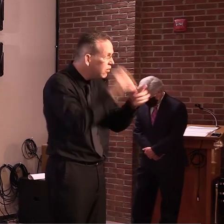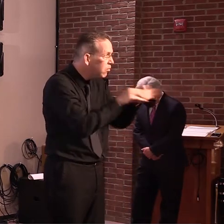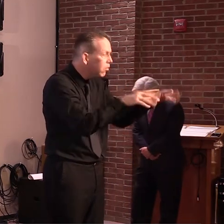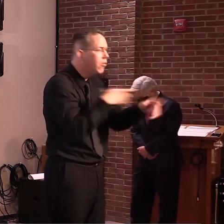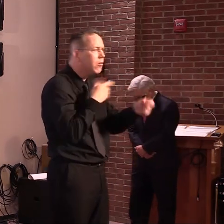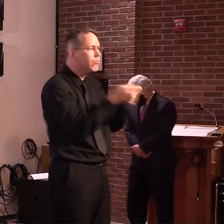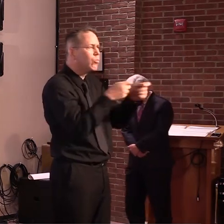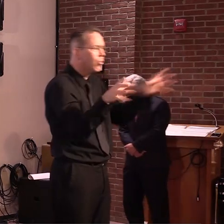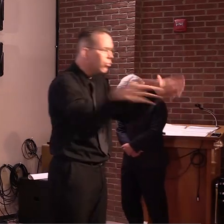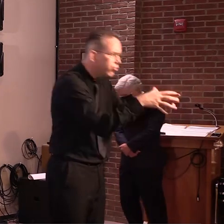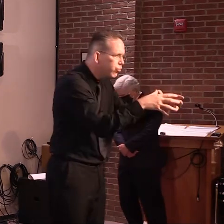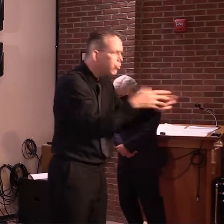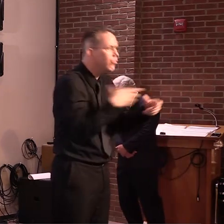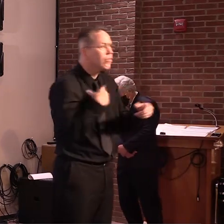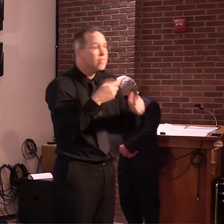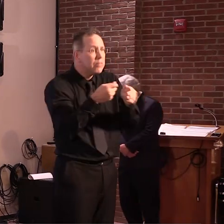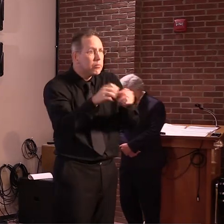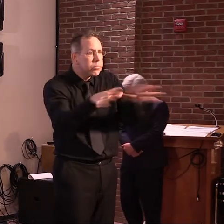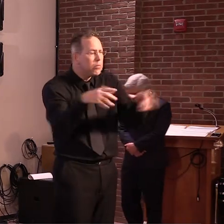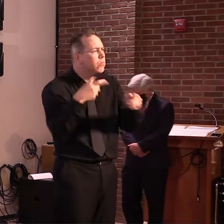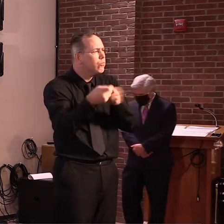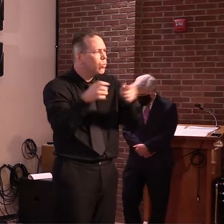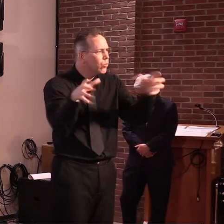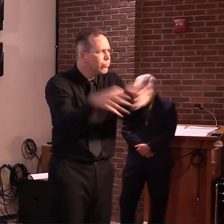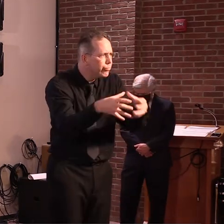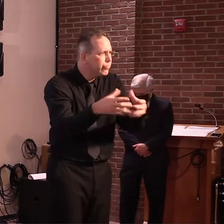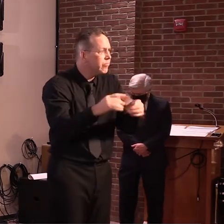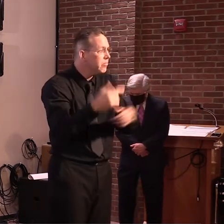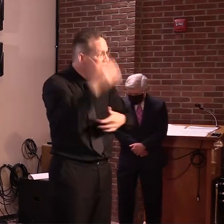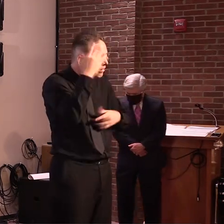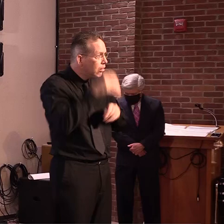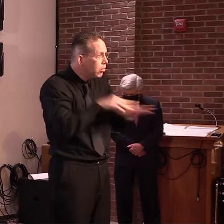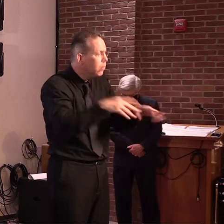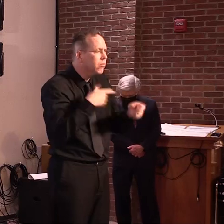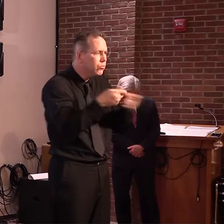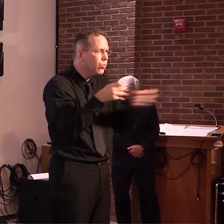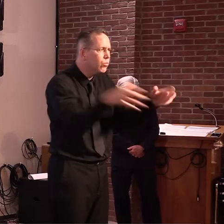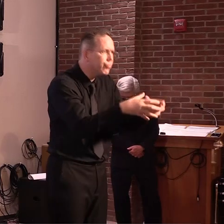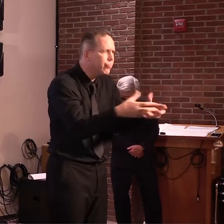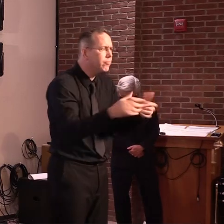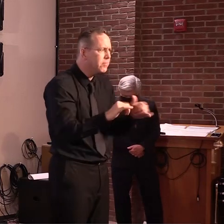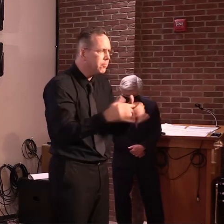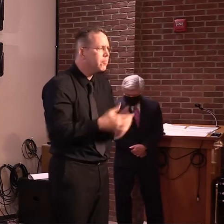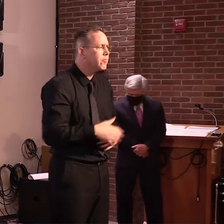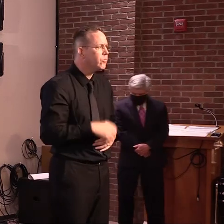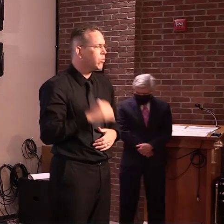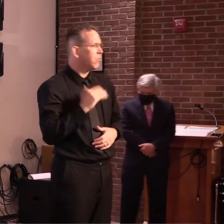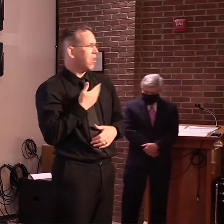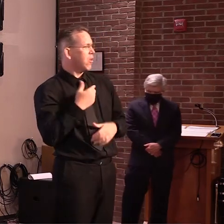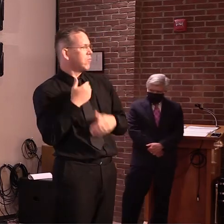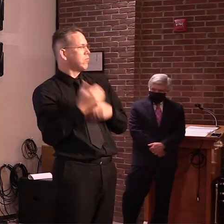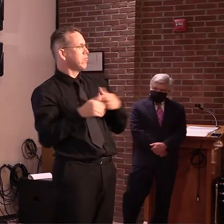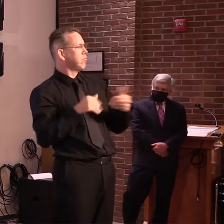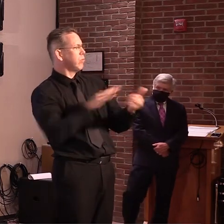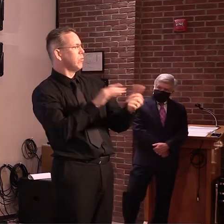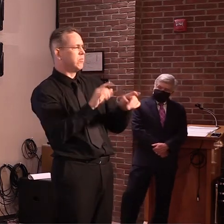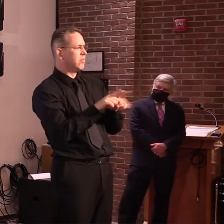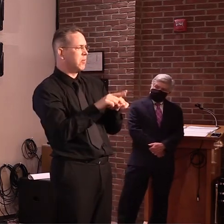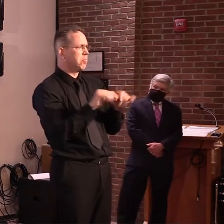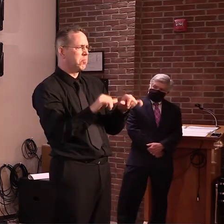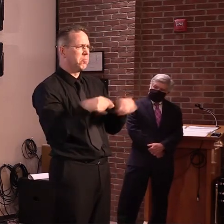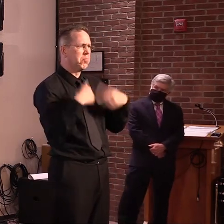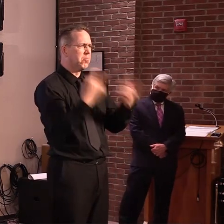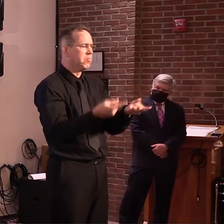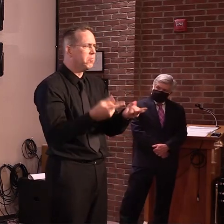might become affected by the virus, those are very solid. And the only issues with them